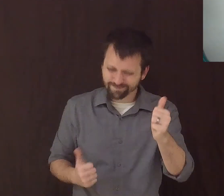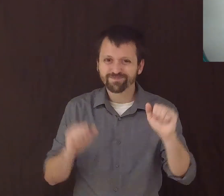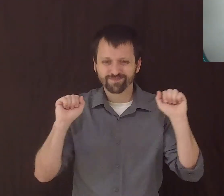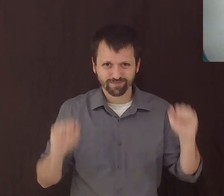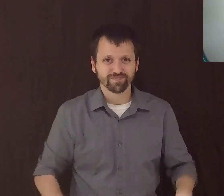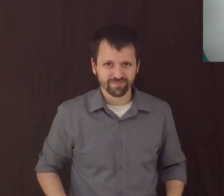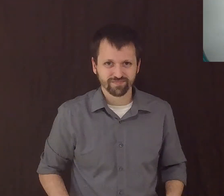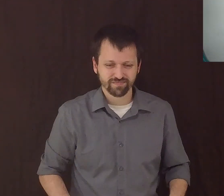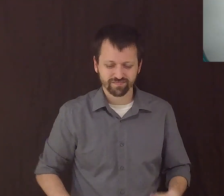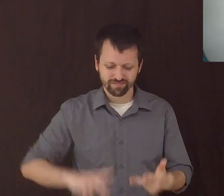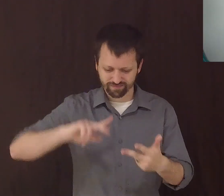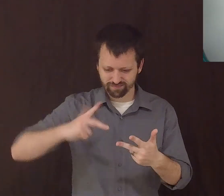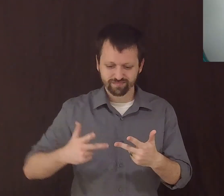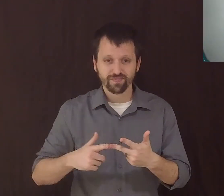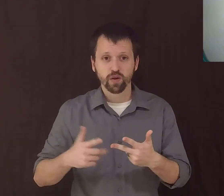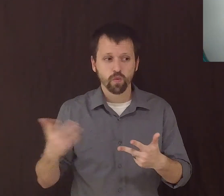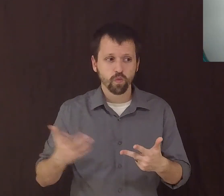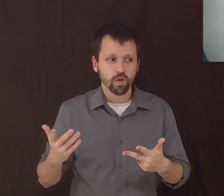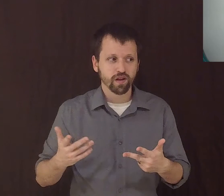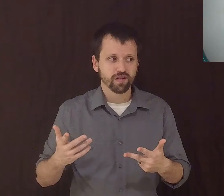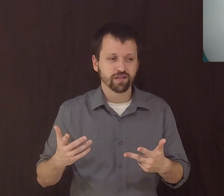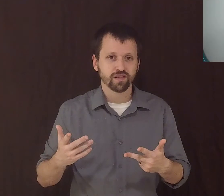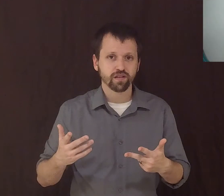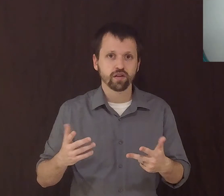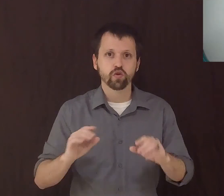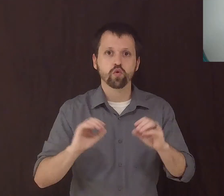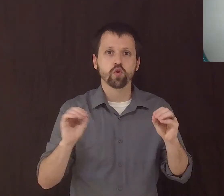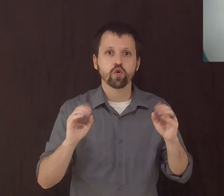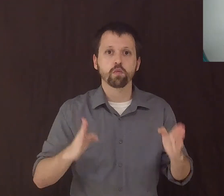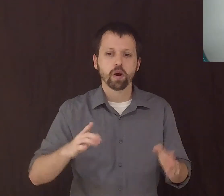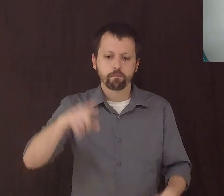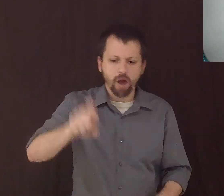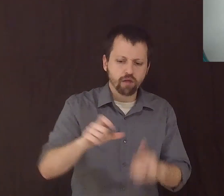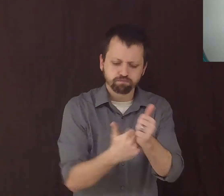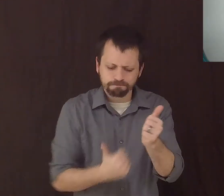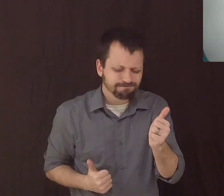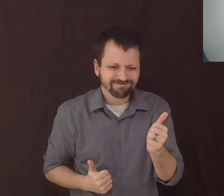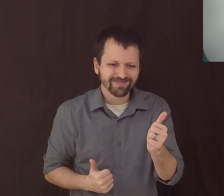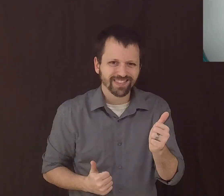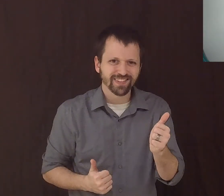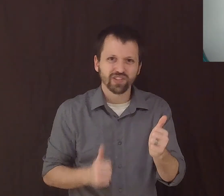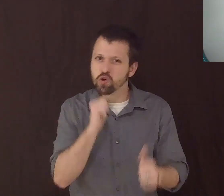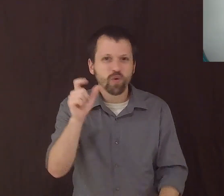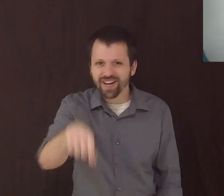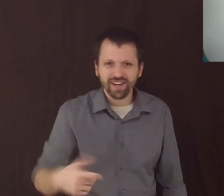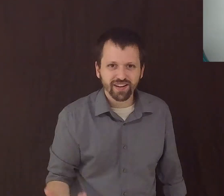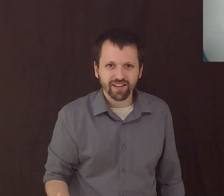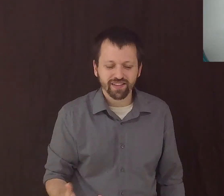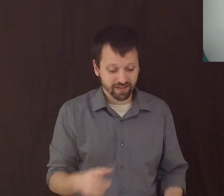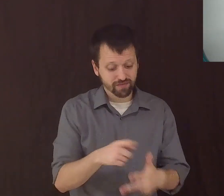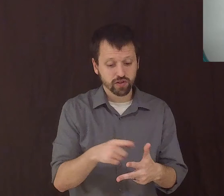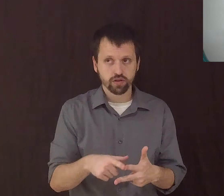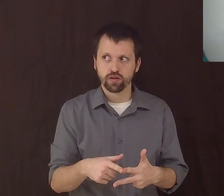But then there's one final thing. And the third truth is this. Nobody has to fall. And this is encouraging. Up to now, it's not overly encouraging, is it?